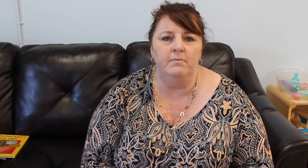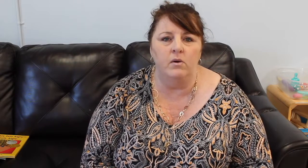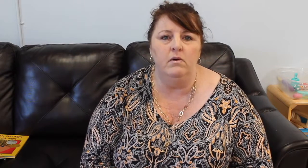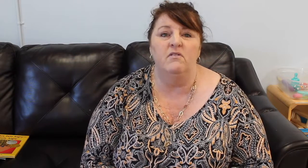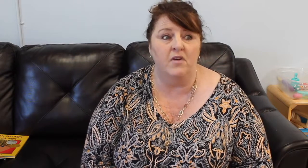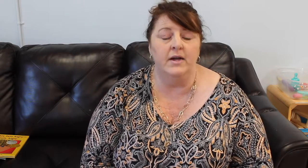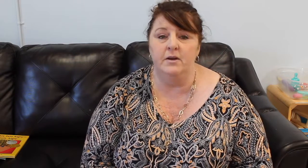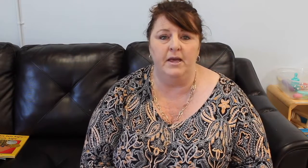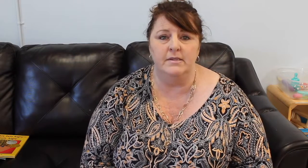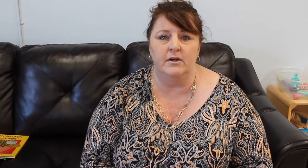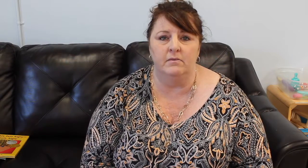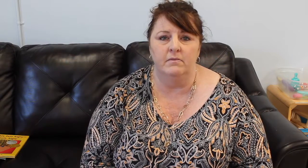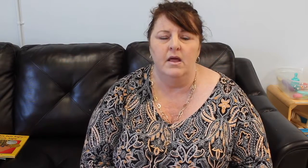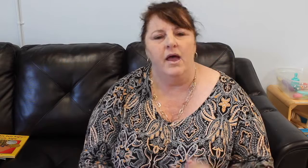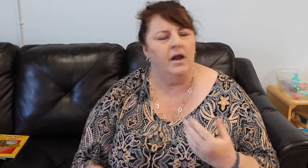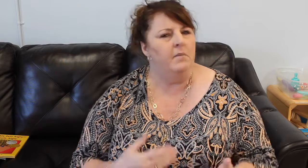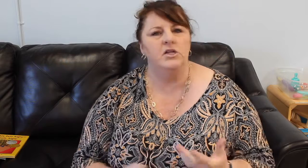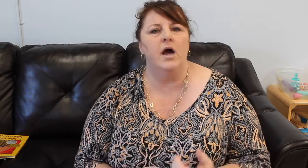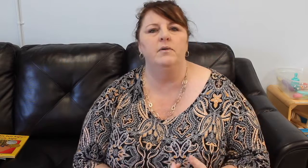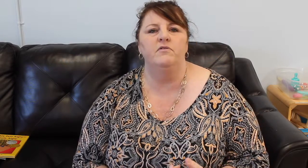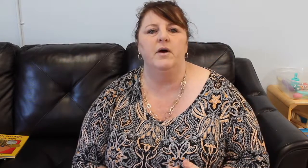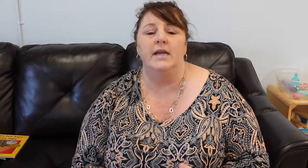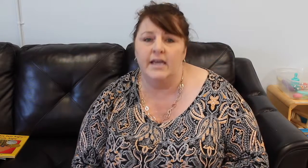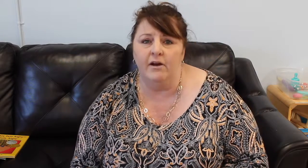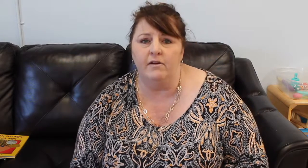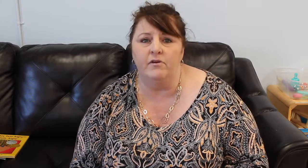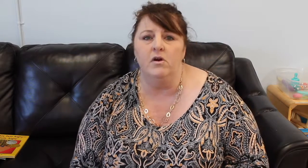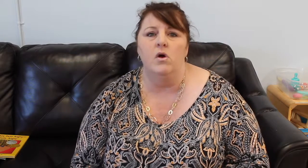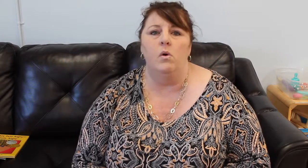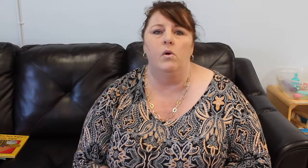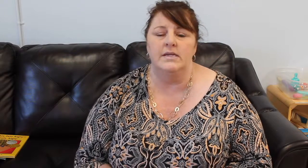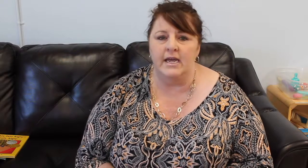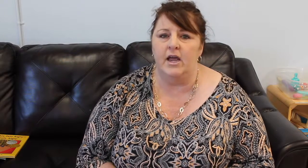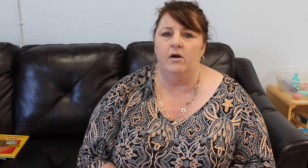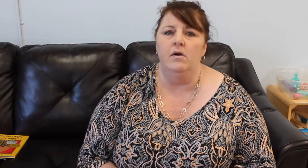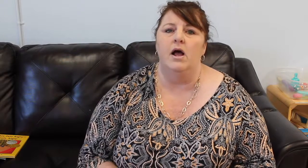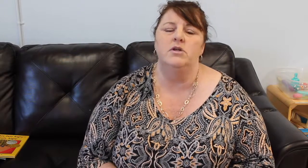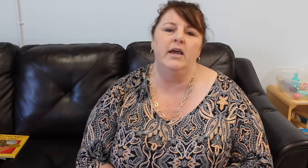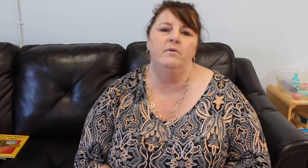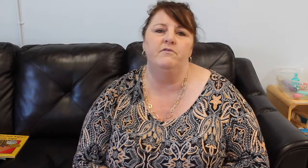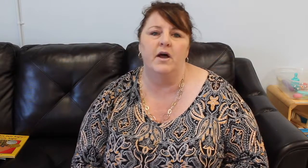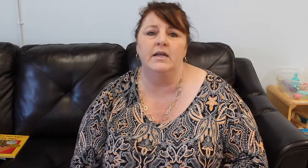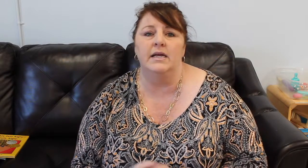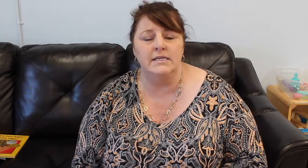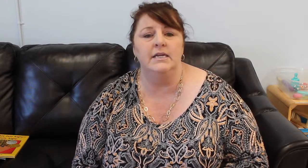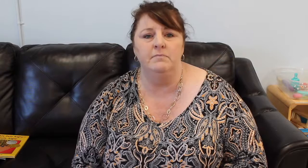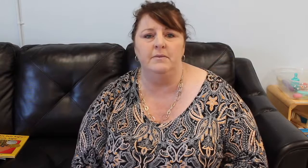about finding a babysitter. Now, I'm not talking about finding a caregiver or a daycare. I'm talking about finding a teen